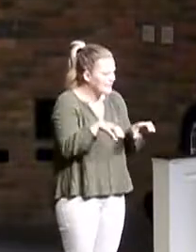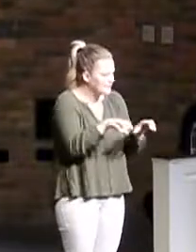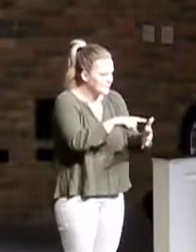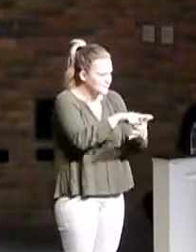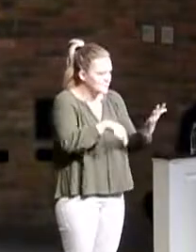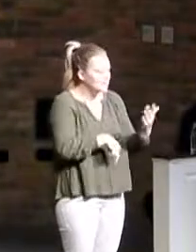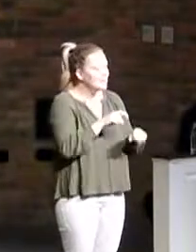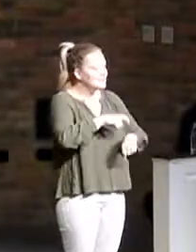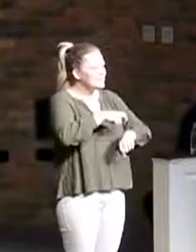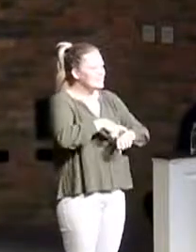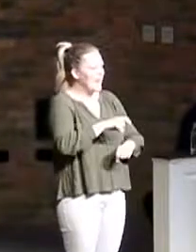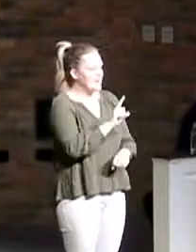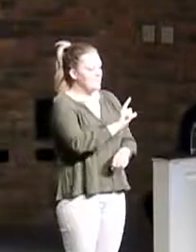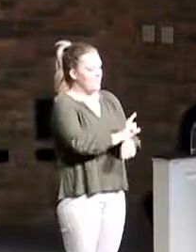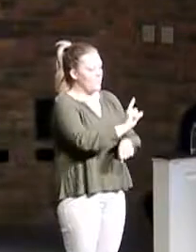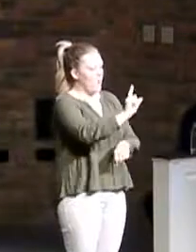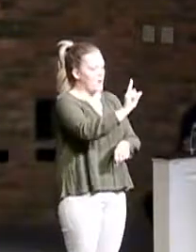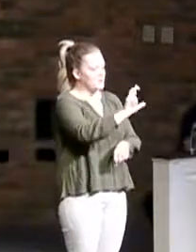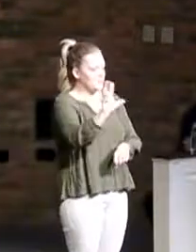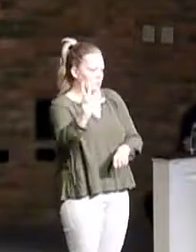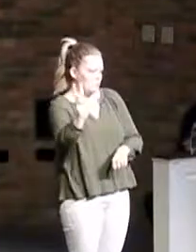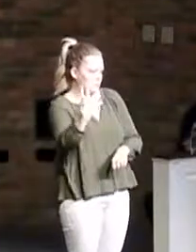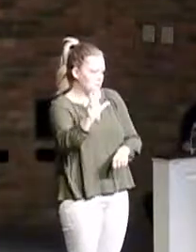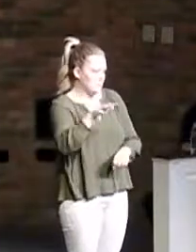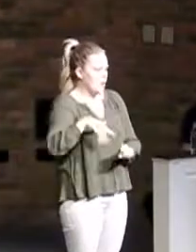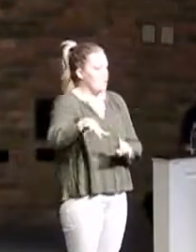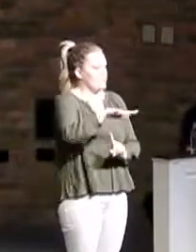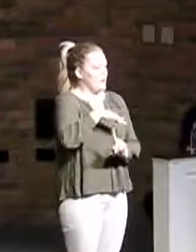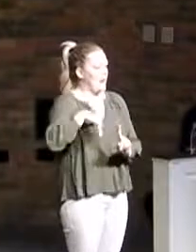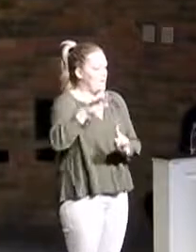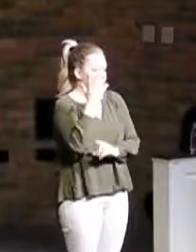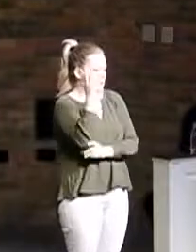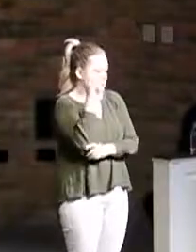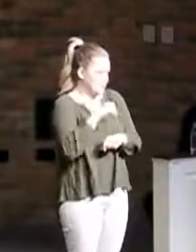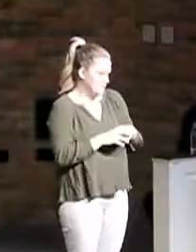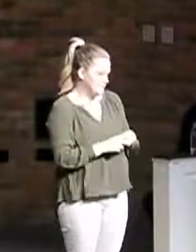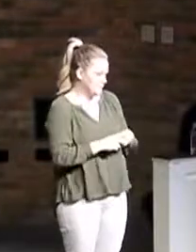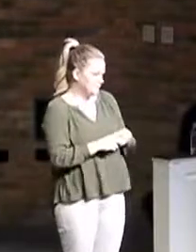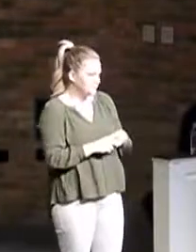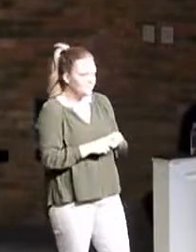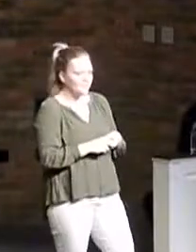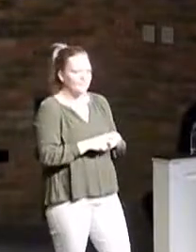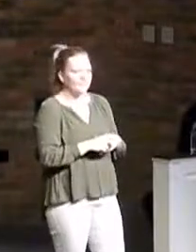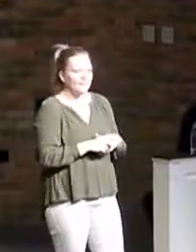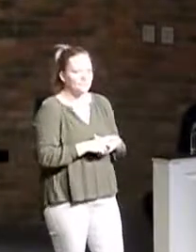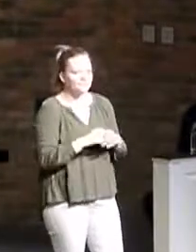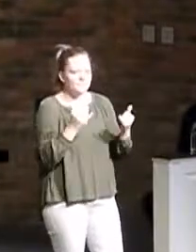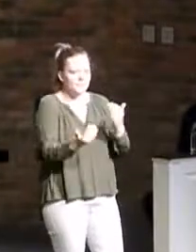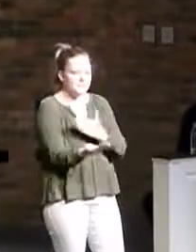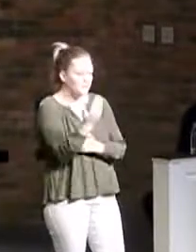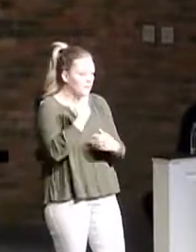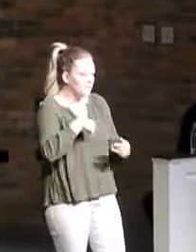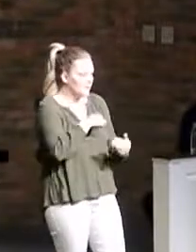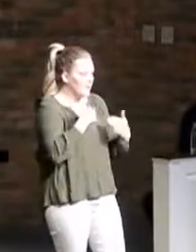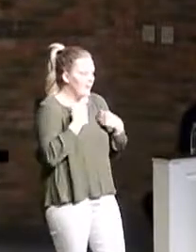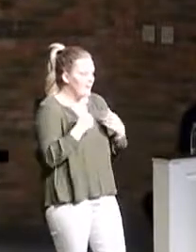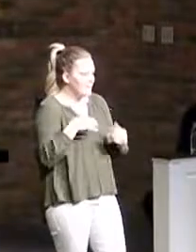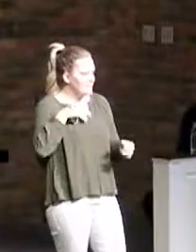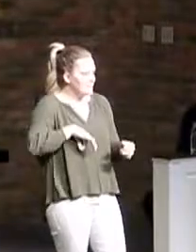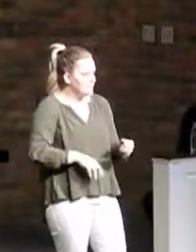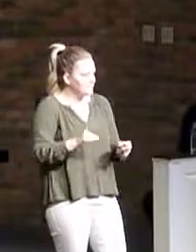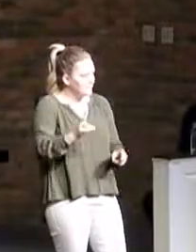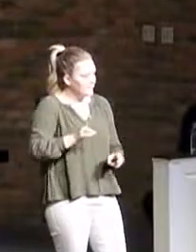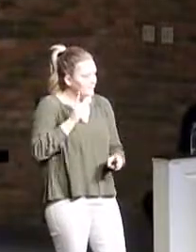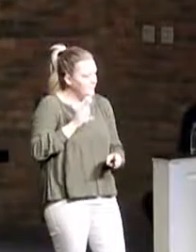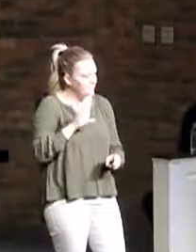1 to 3 this Saturday around the oak tree. This morning, we have the privilege of hearing from Dr.